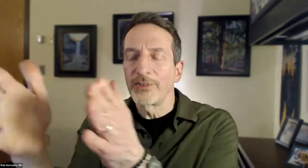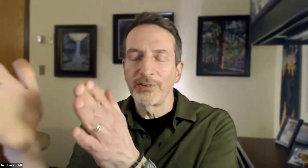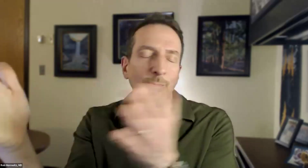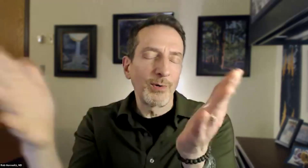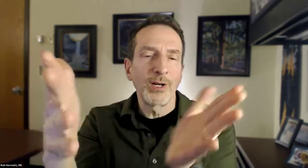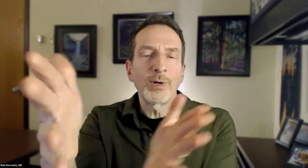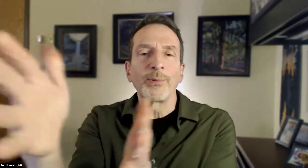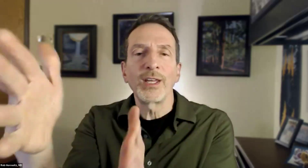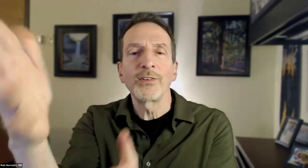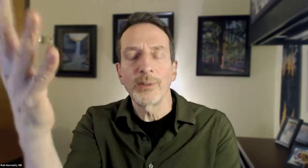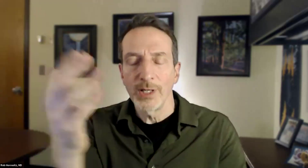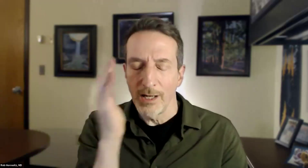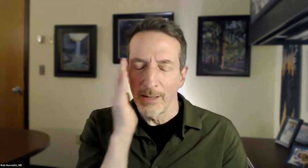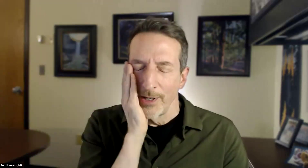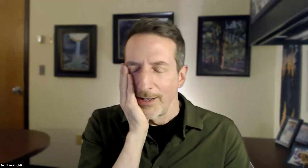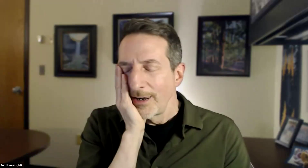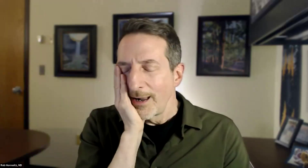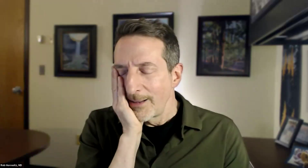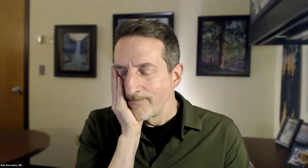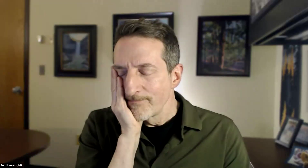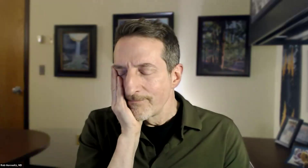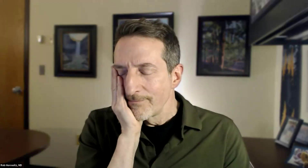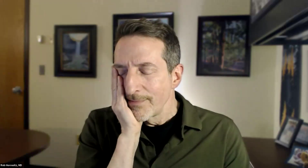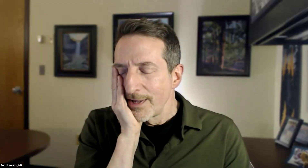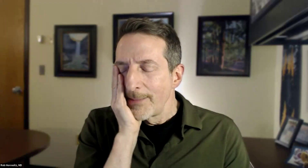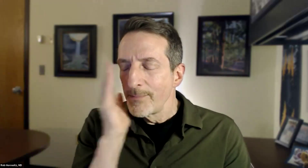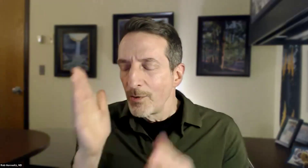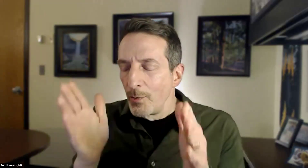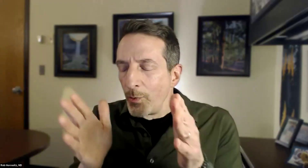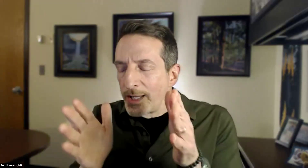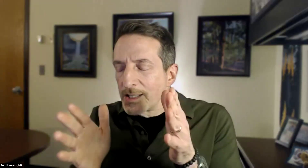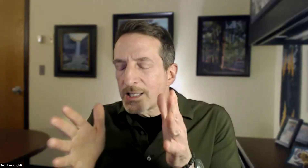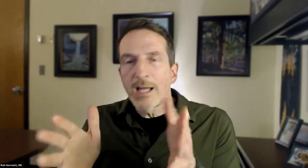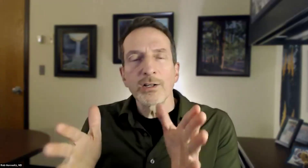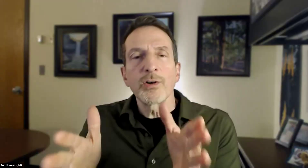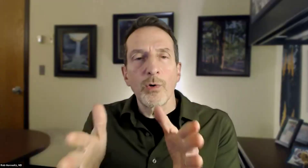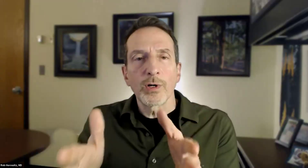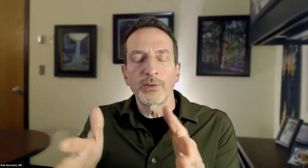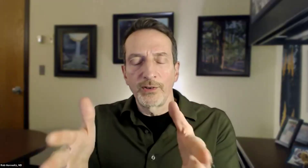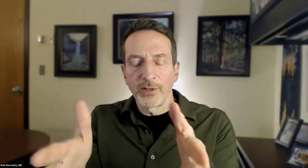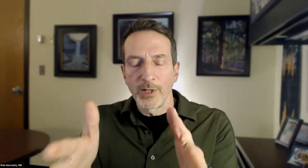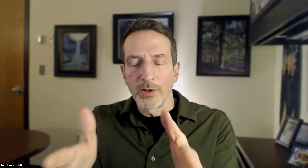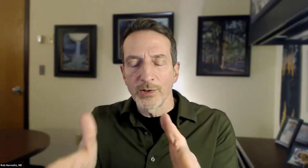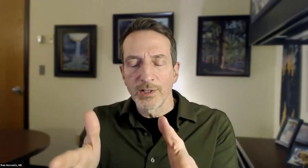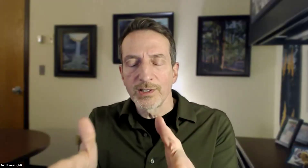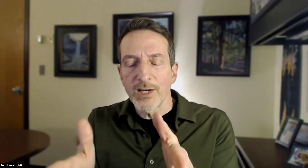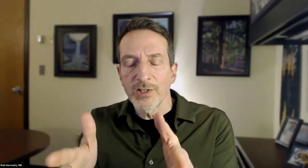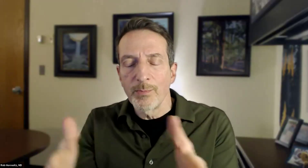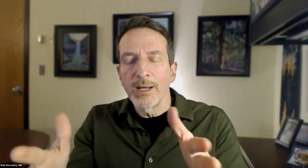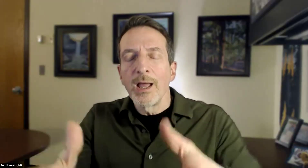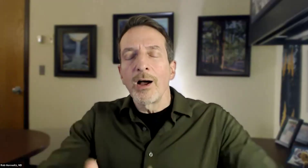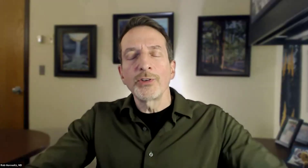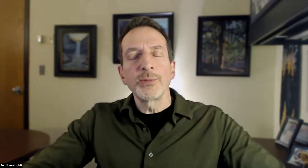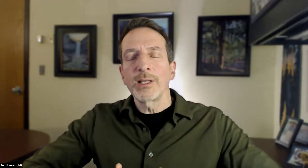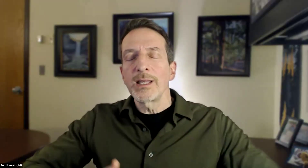offer this, when I'm setting somebody up, um, we can set a course when somebody goes into the